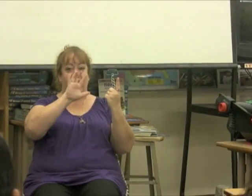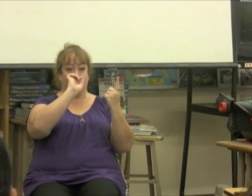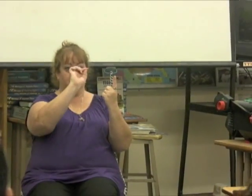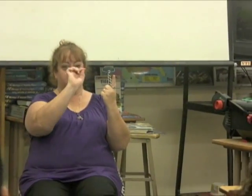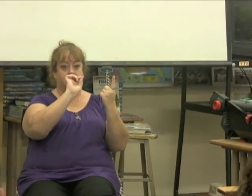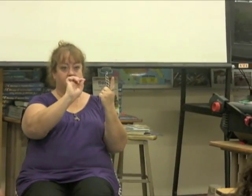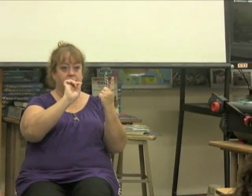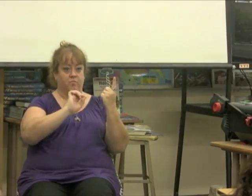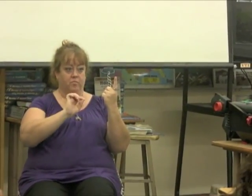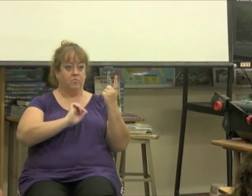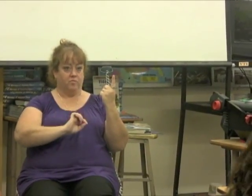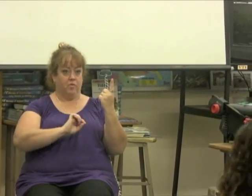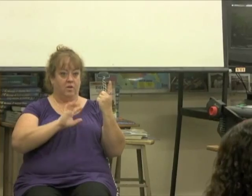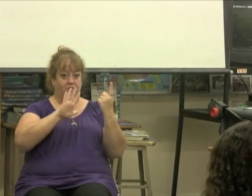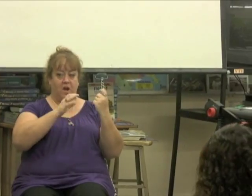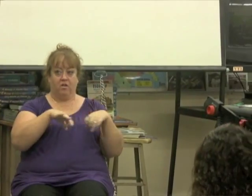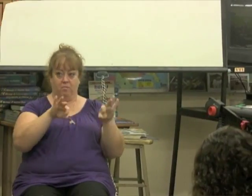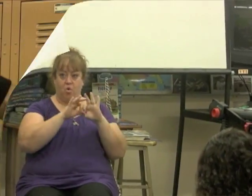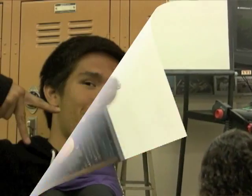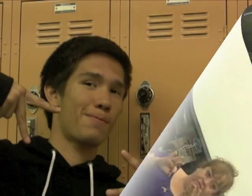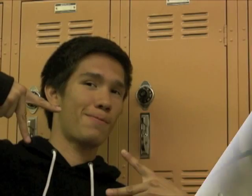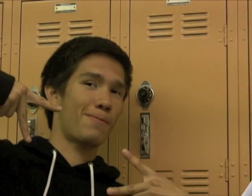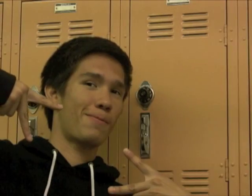Give me the important things about Schindler.